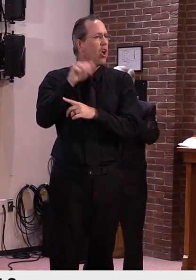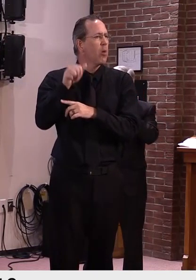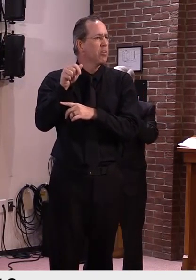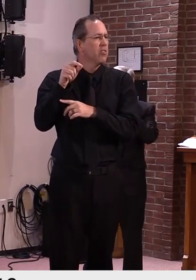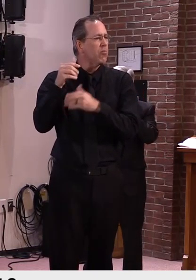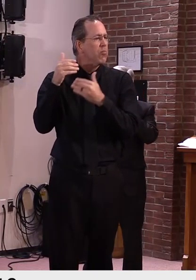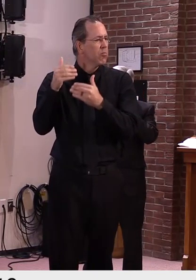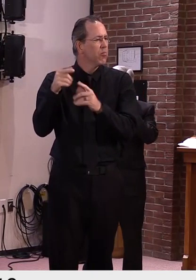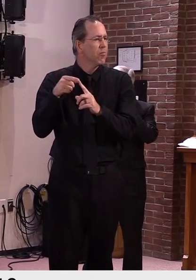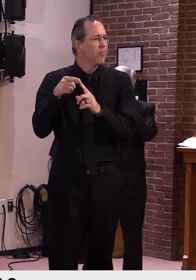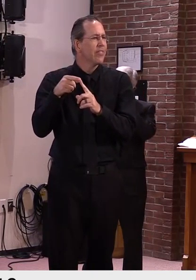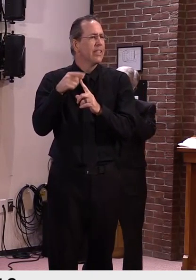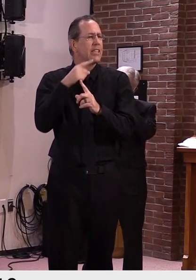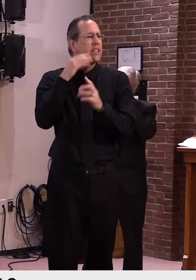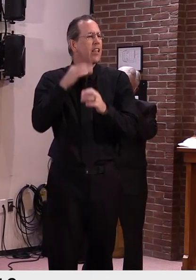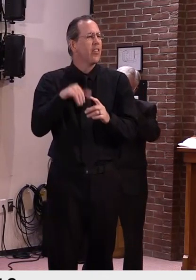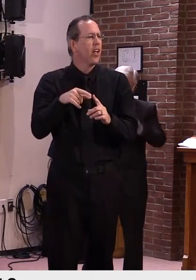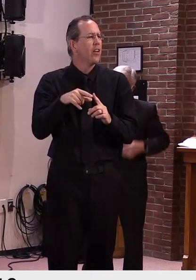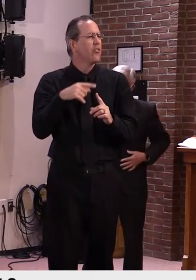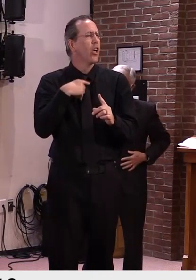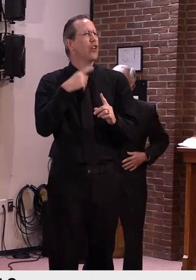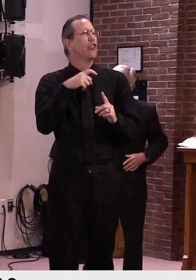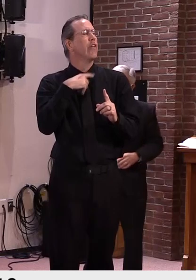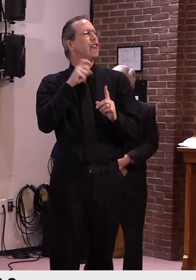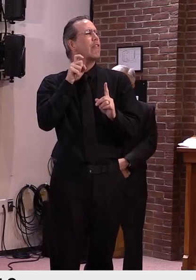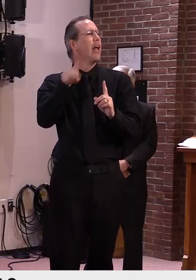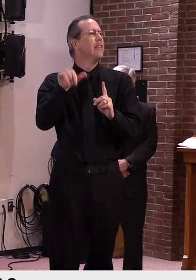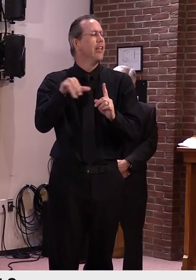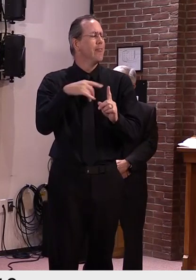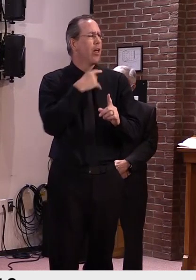on that, and I think they should have. But I agree with you totally